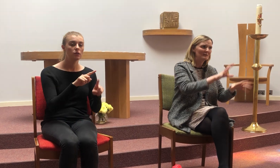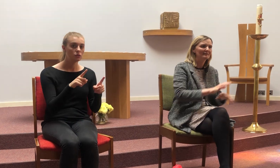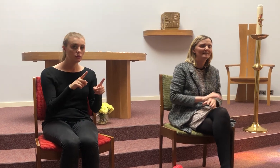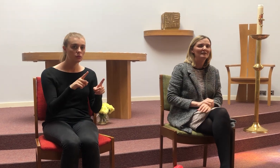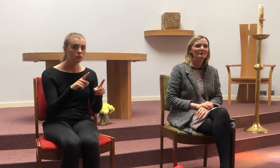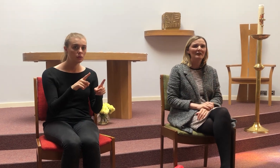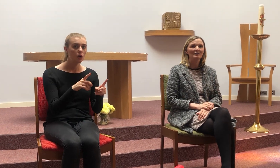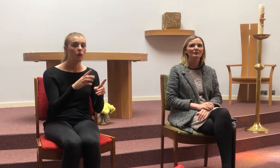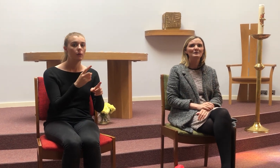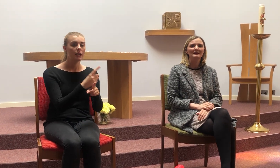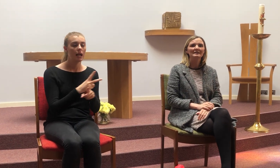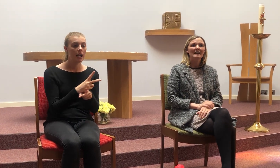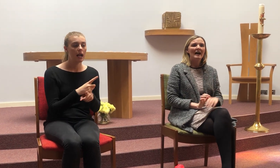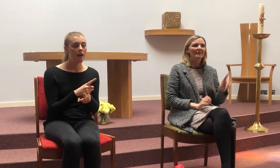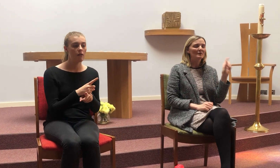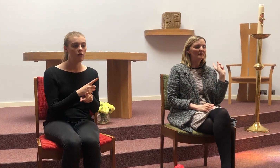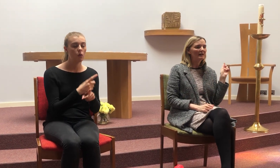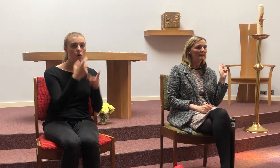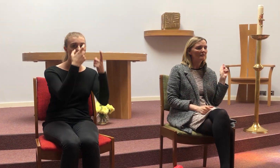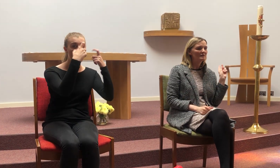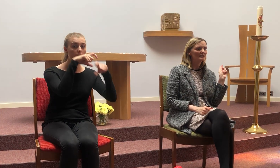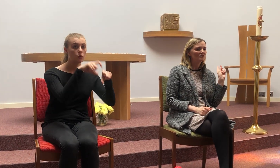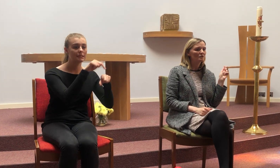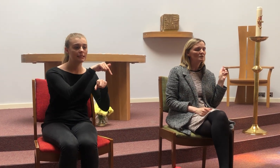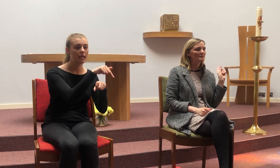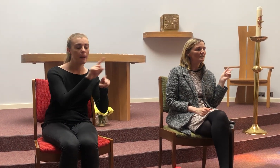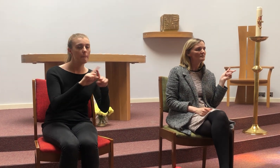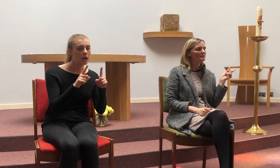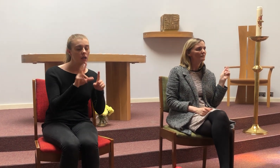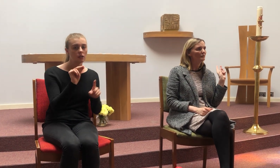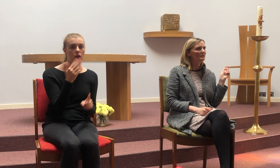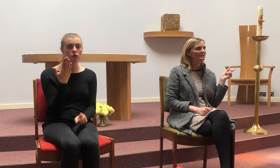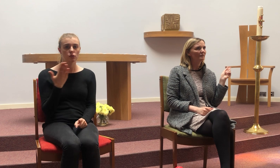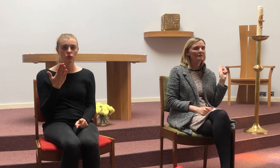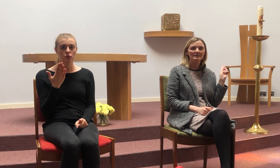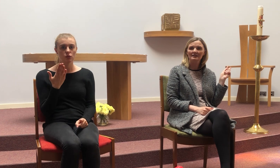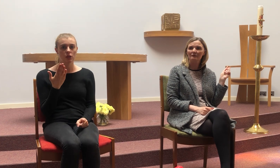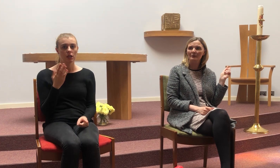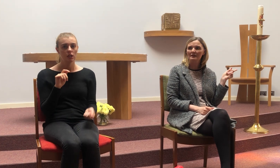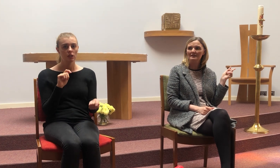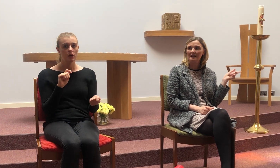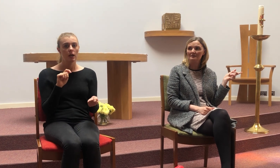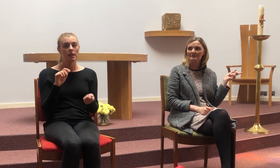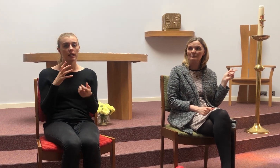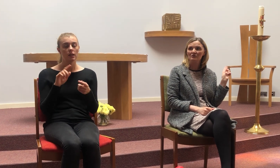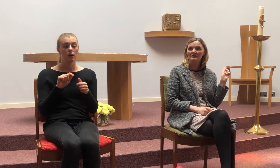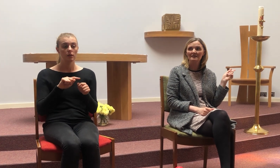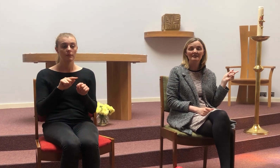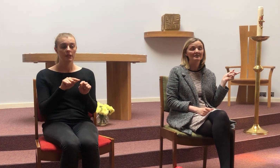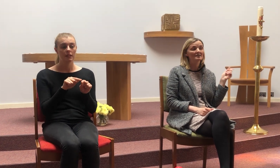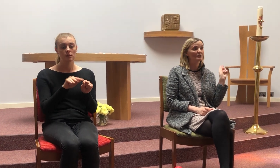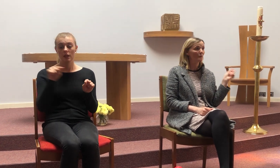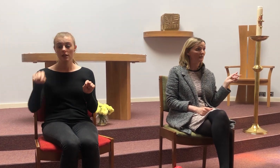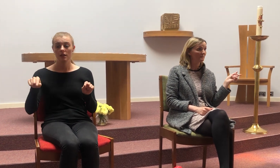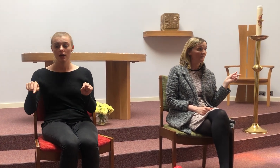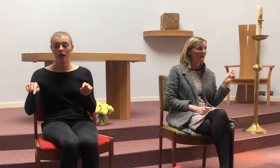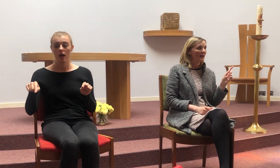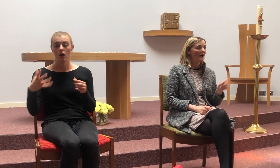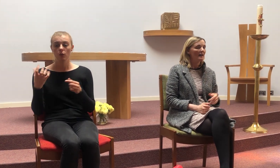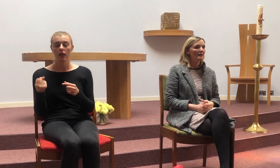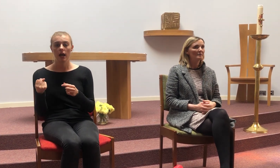So it's a bit kind of confusing. And then we have St. Joseph's House for deaf and deaf-blind adults, which is in